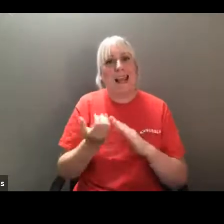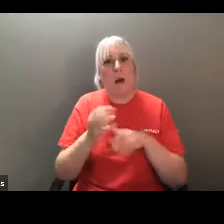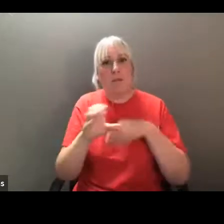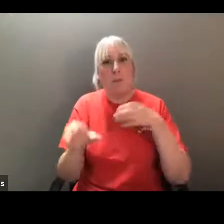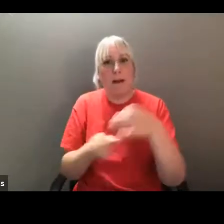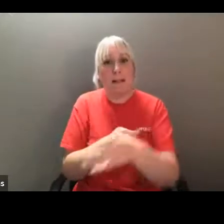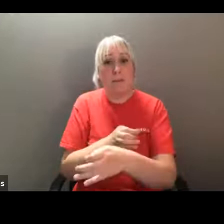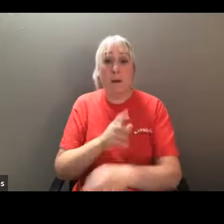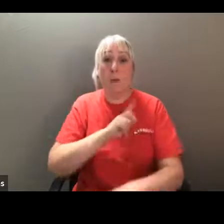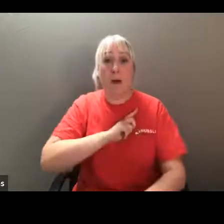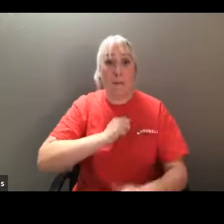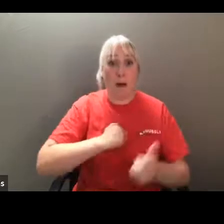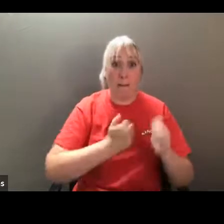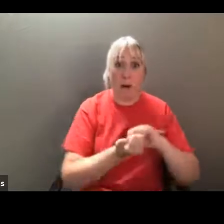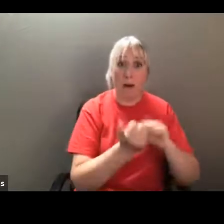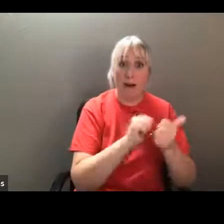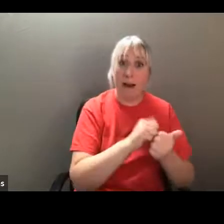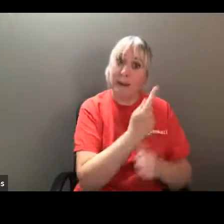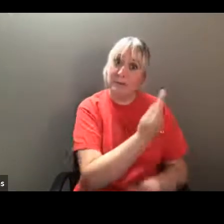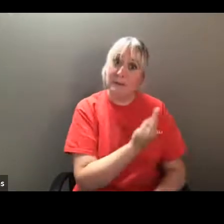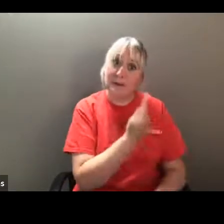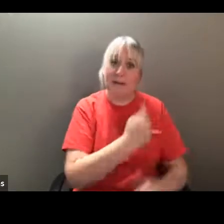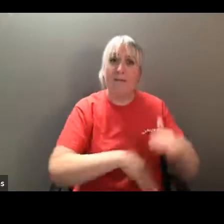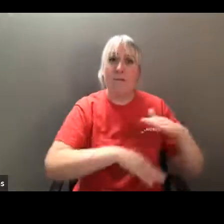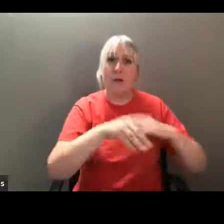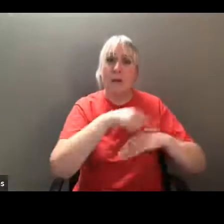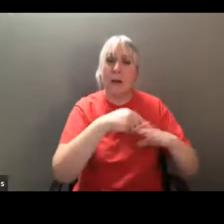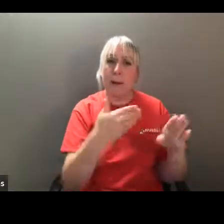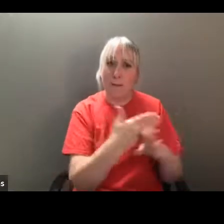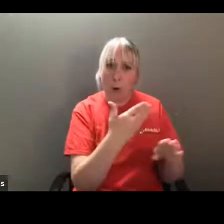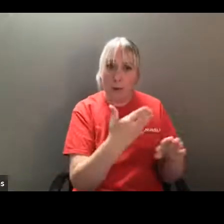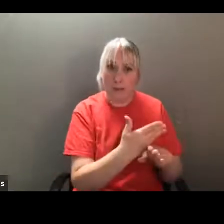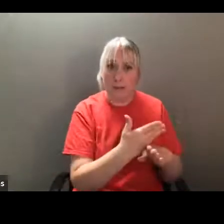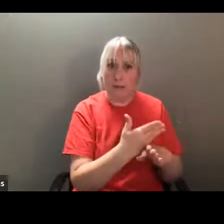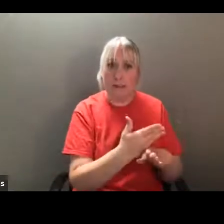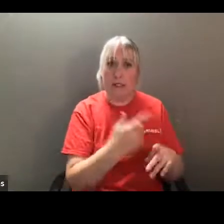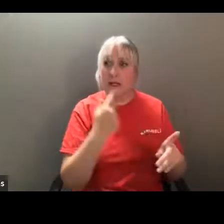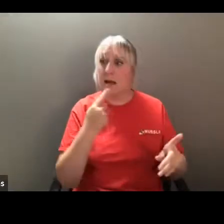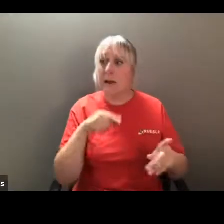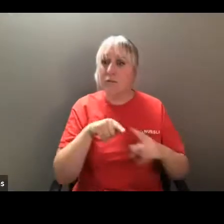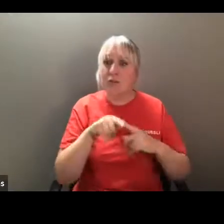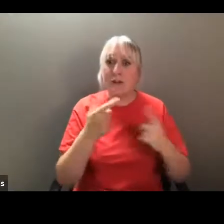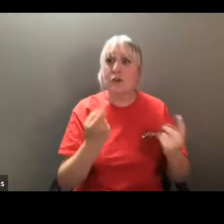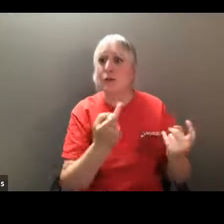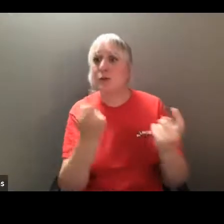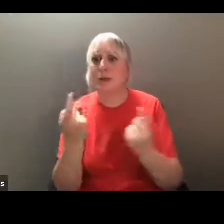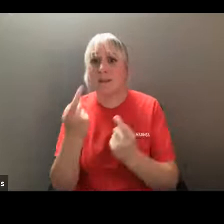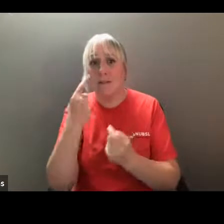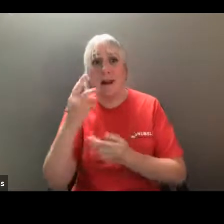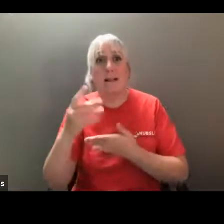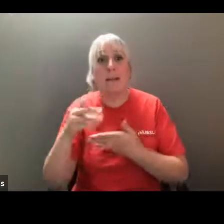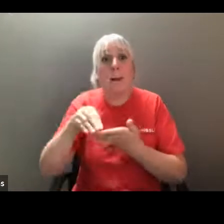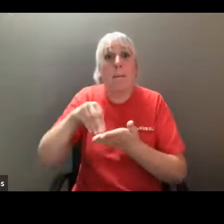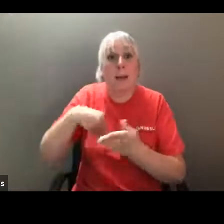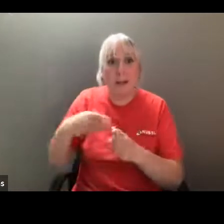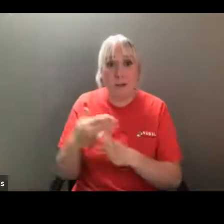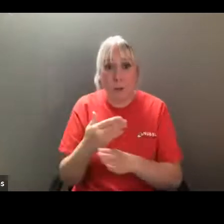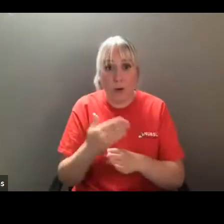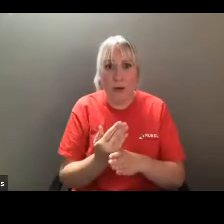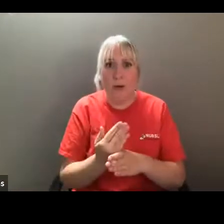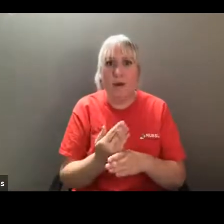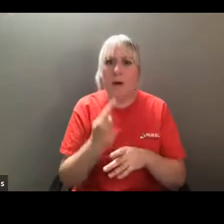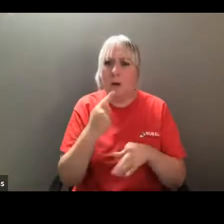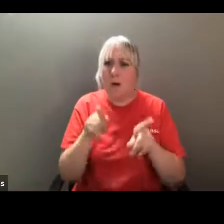in full-term employment. I'm doing my best to manage finding bits of paid work around struggling to access healthcare and the support I need to